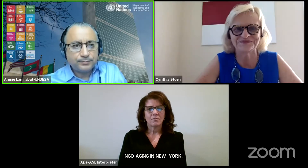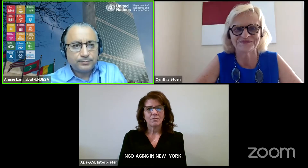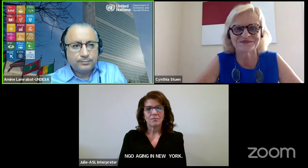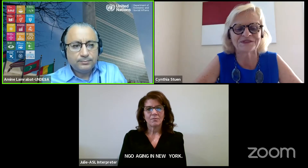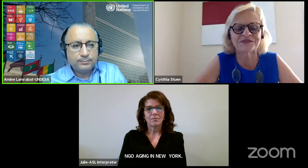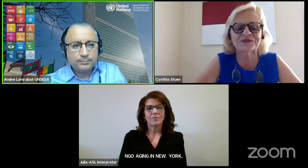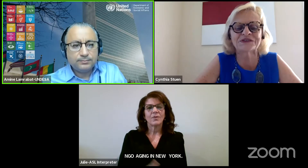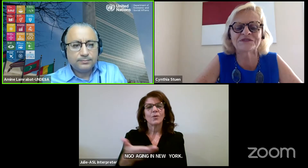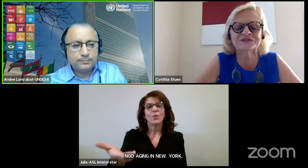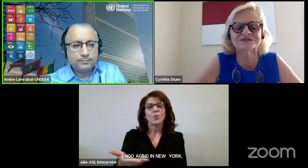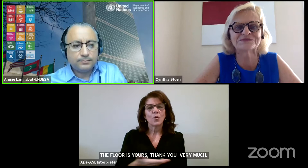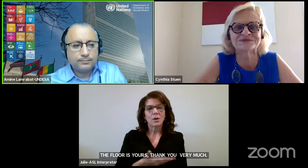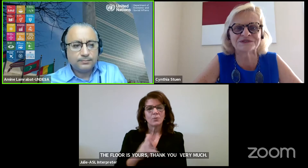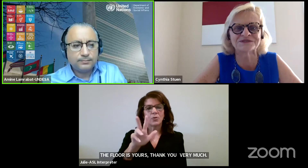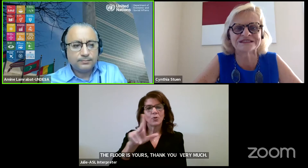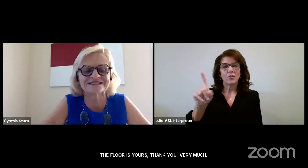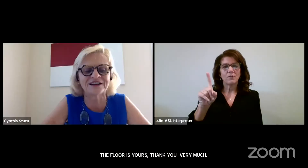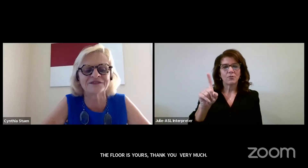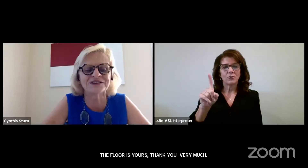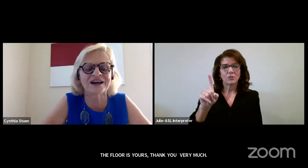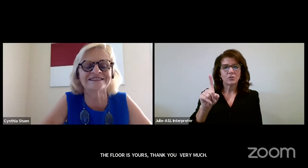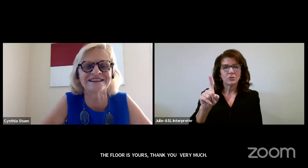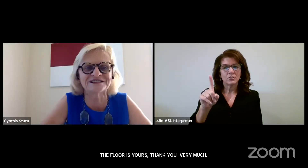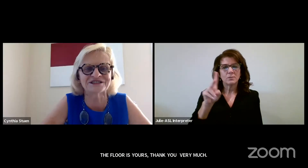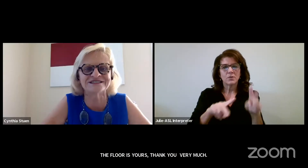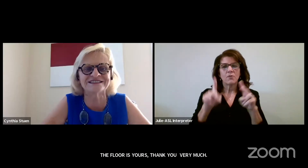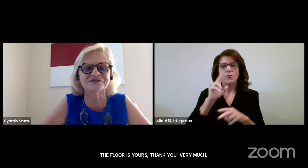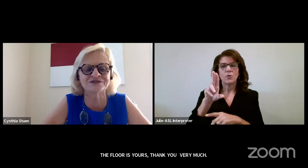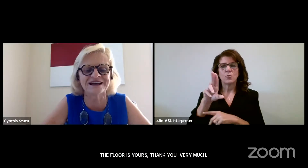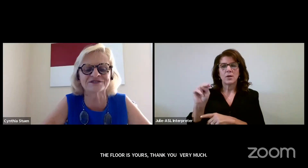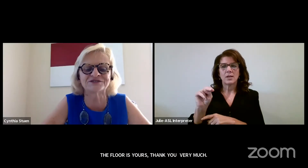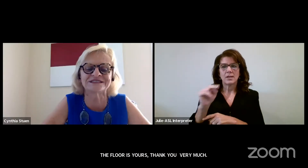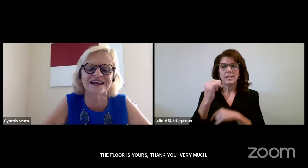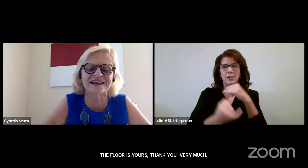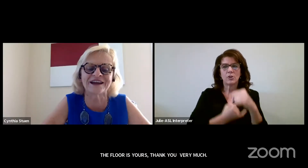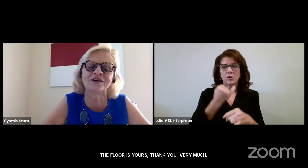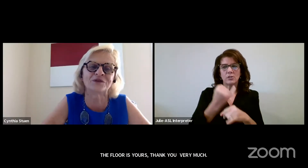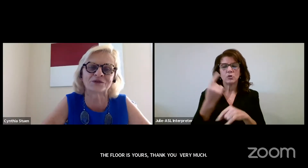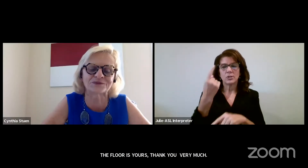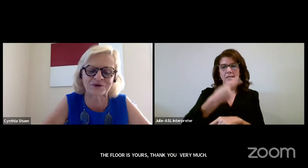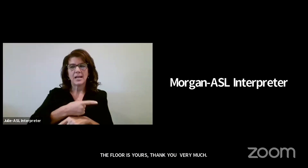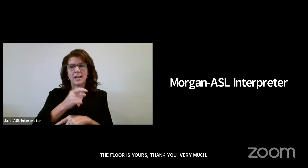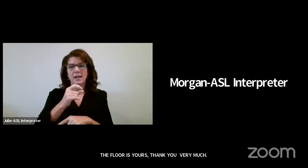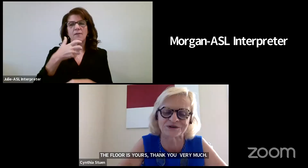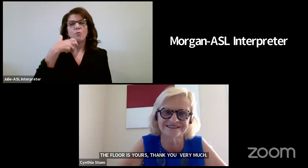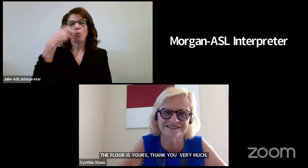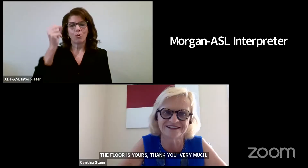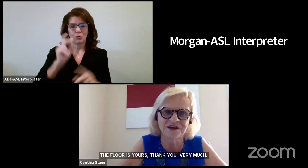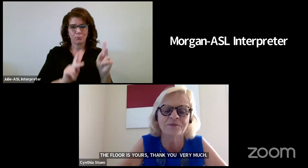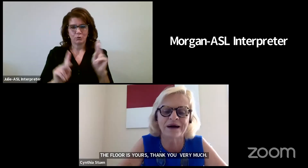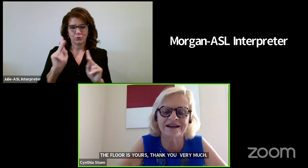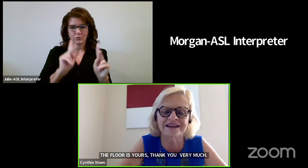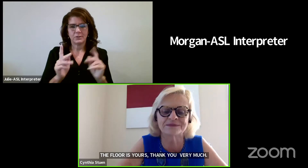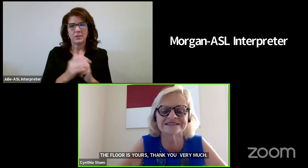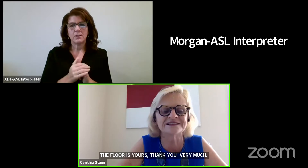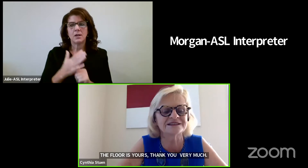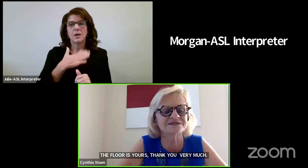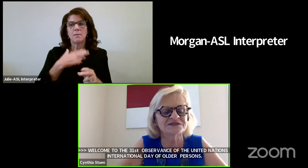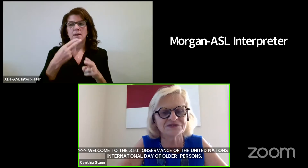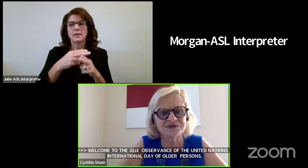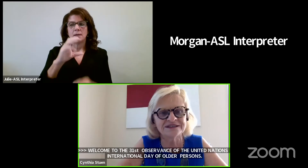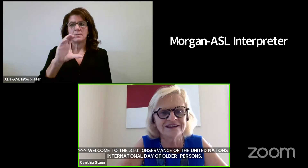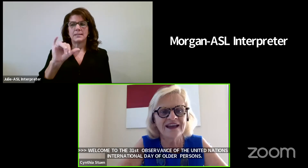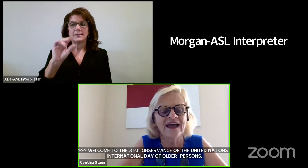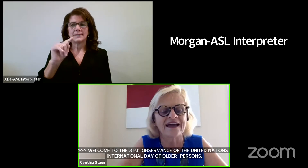Welcome to the 31st observance of the United Nations International Day of Older Persons. My name is